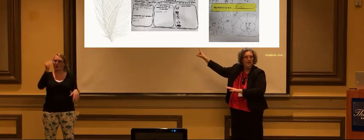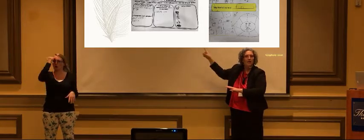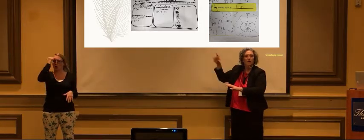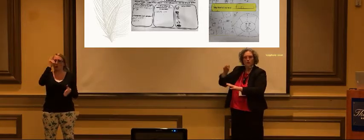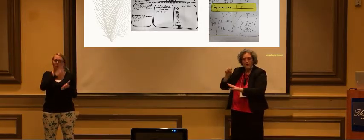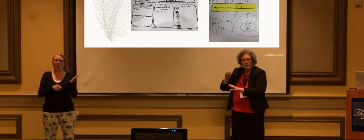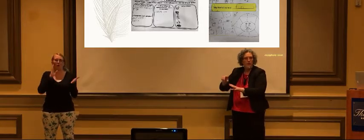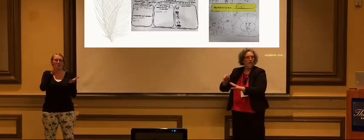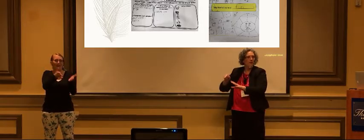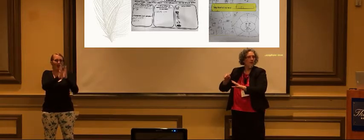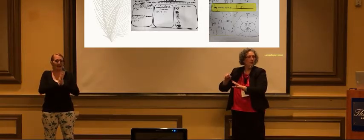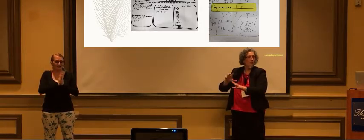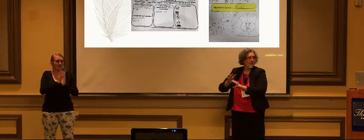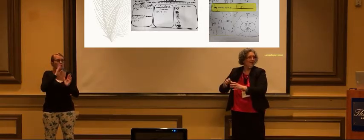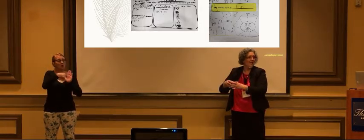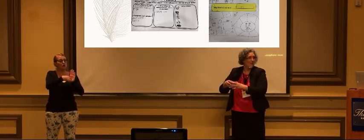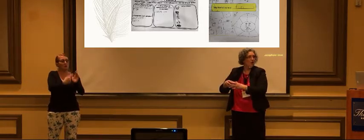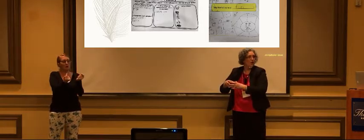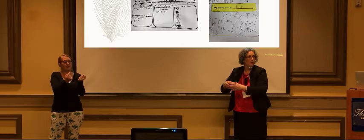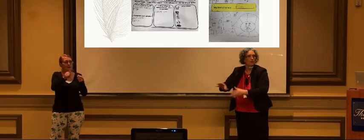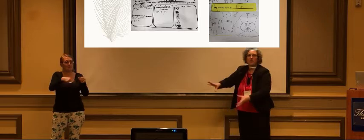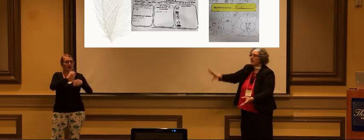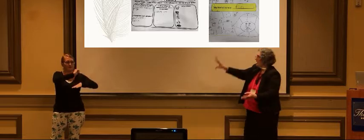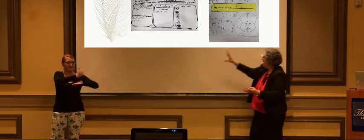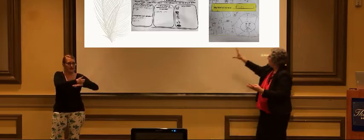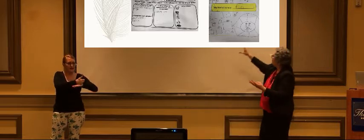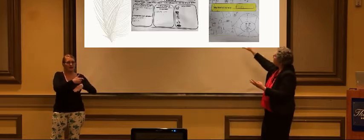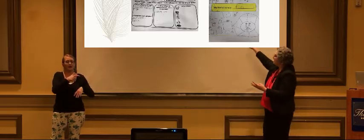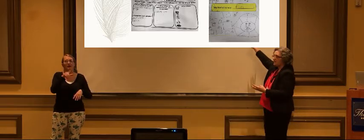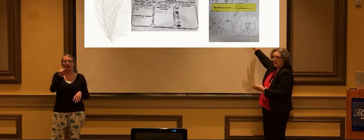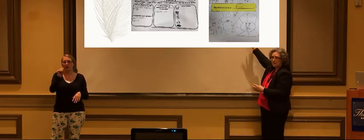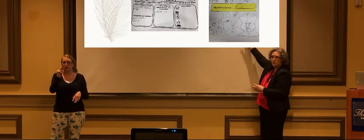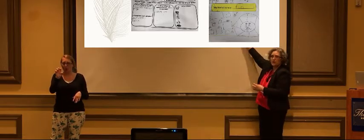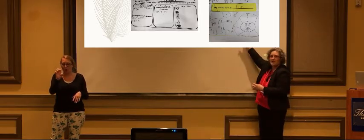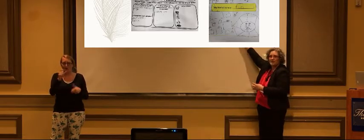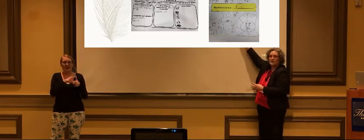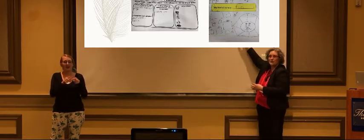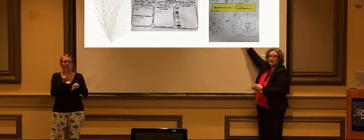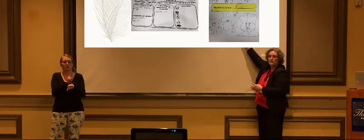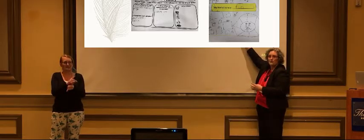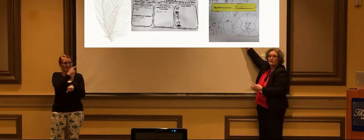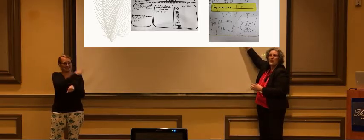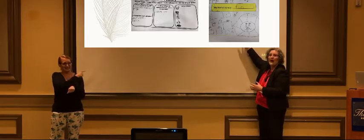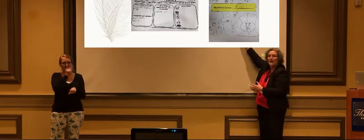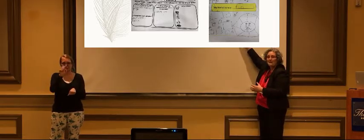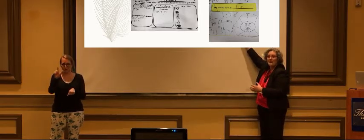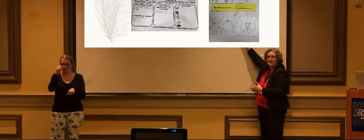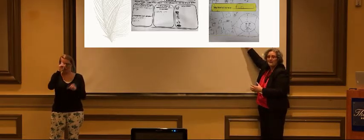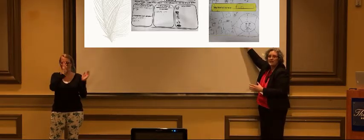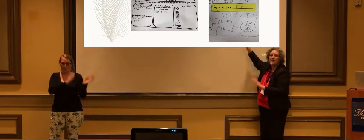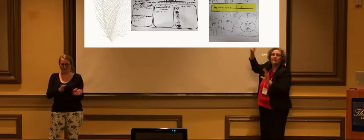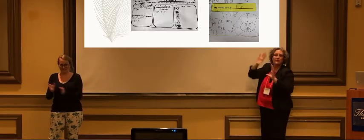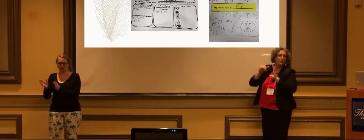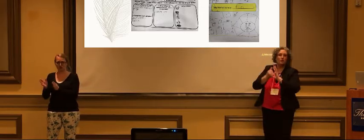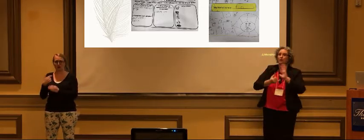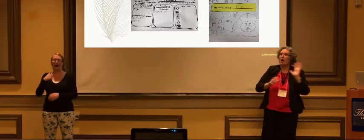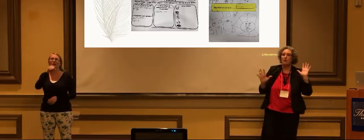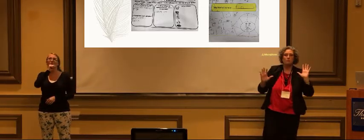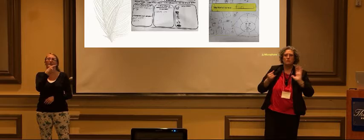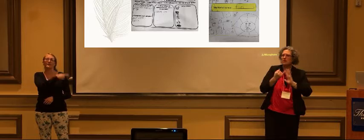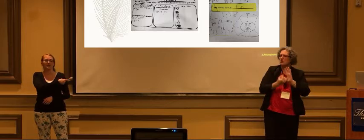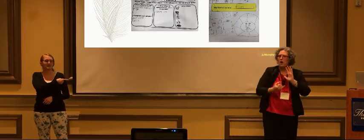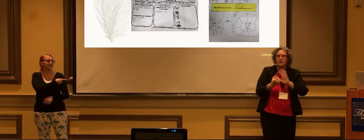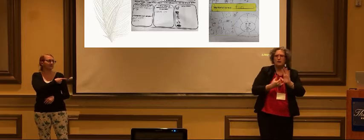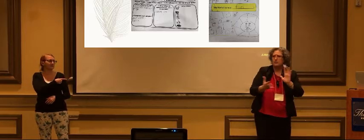ask them. We're going to show them a little bit about setting a tone, and then use this as an organizational tool. I love it to just